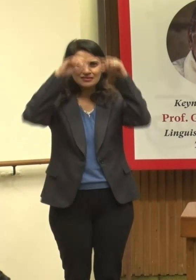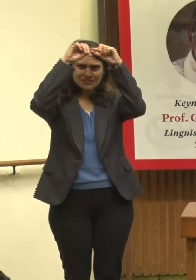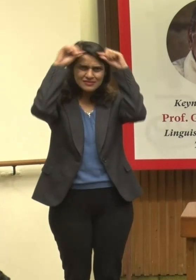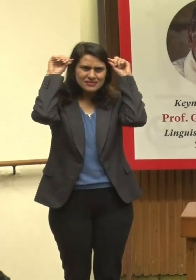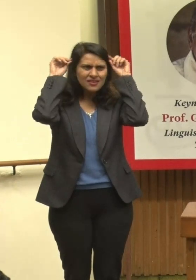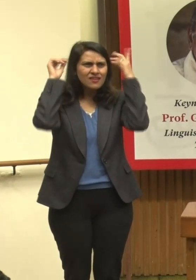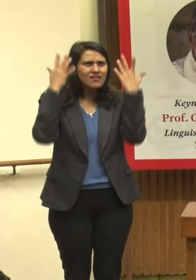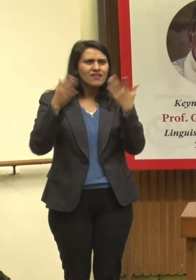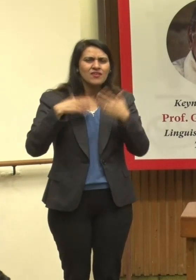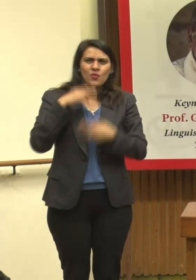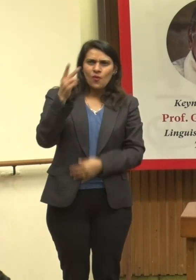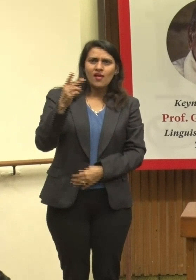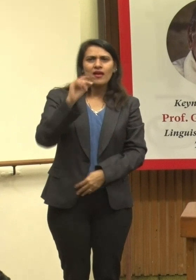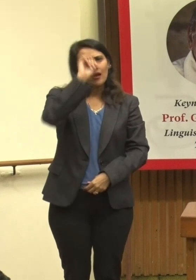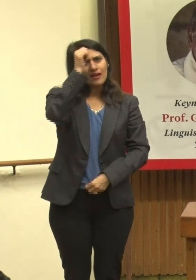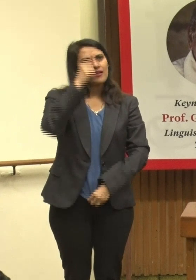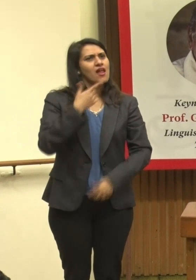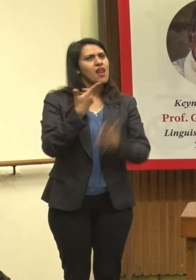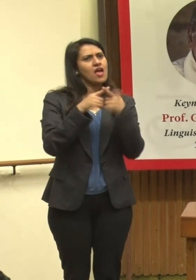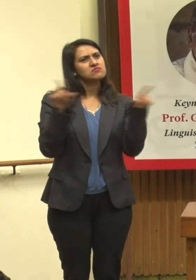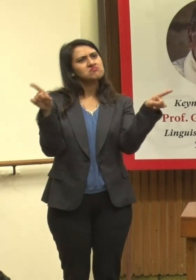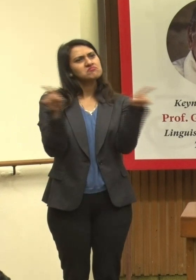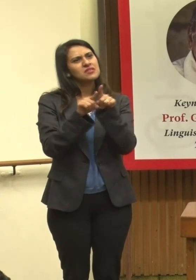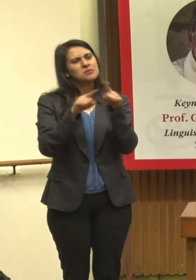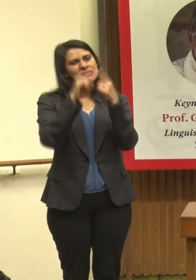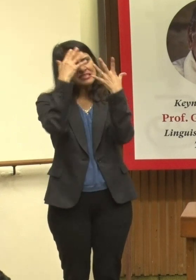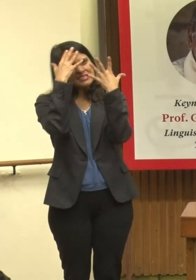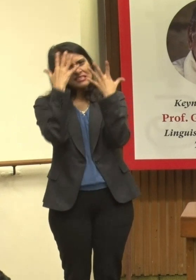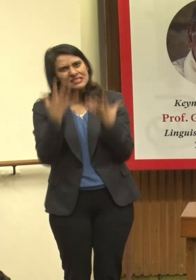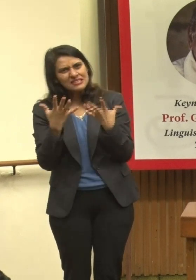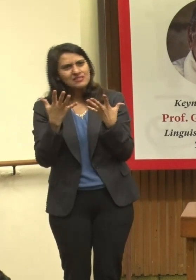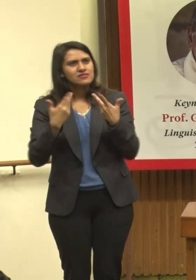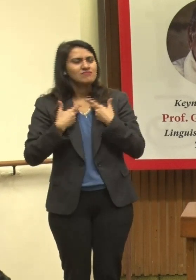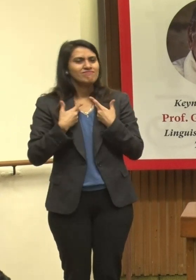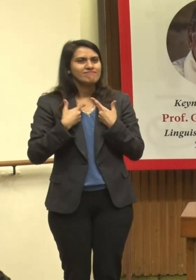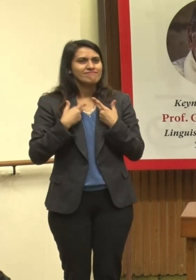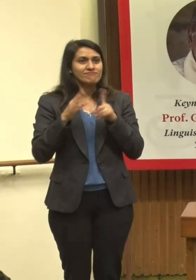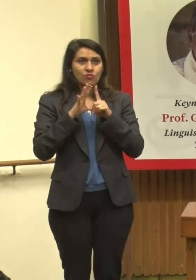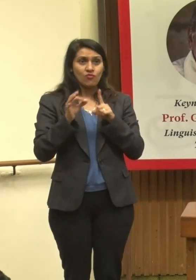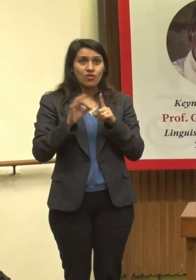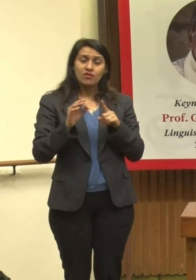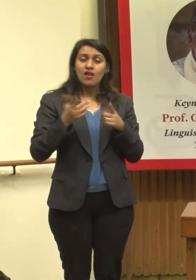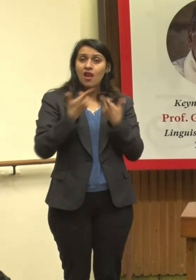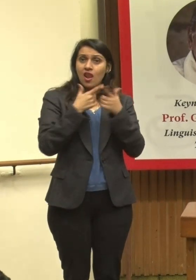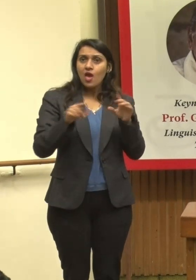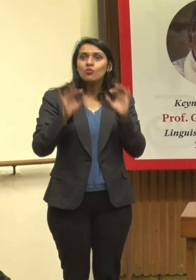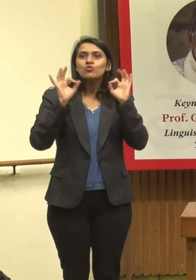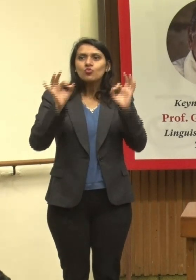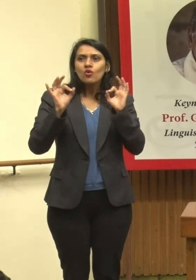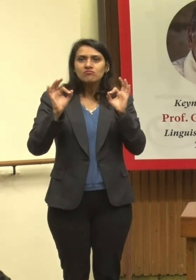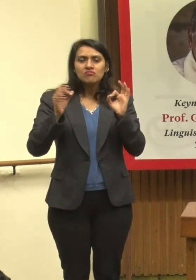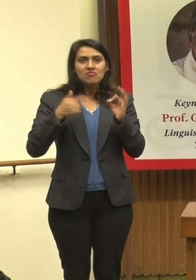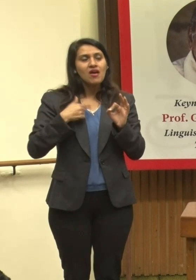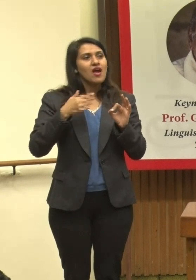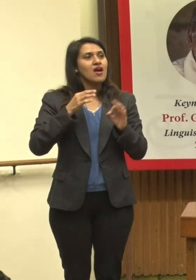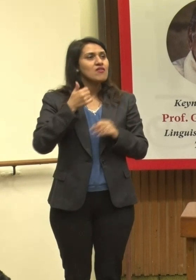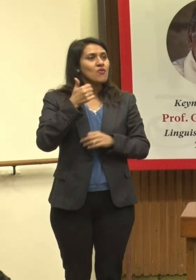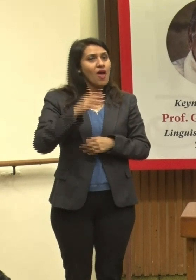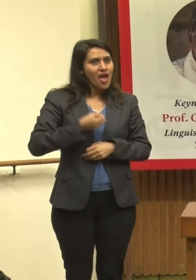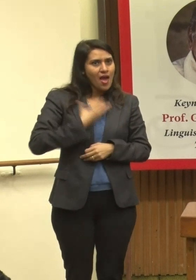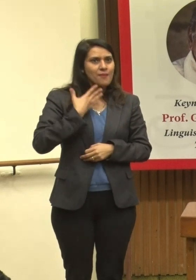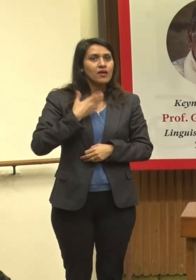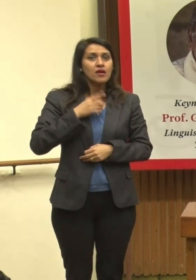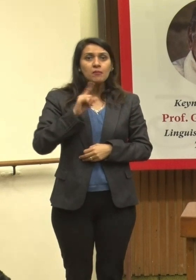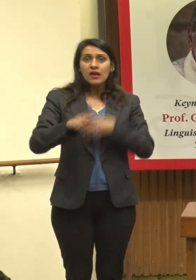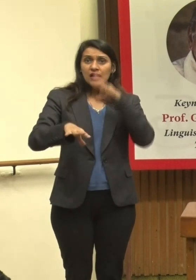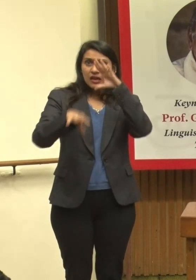My view of Indian language situation is like that. It's wealth. Languages are great wealth, but we need to